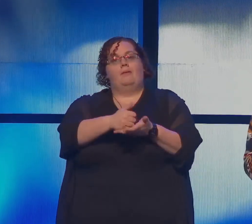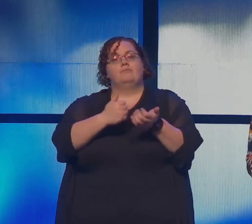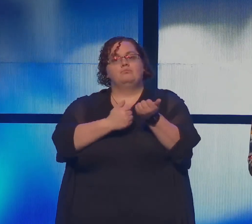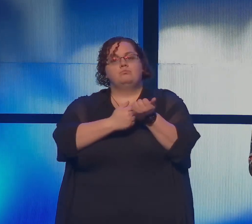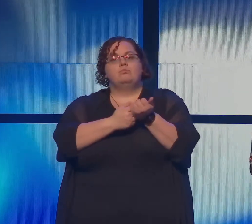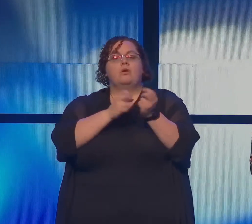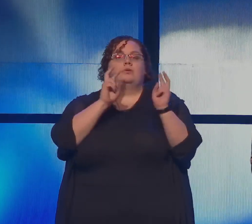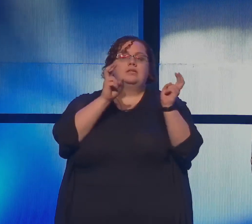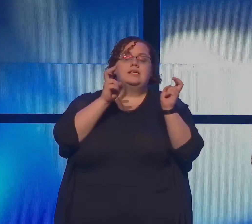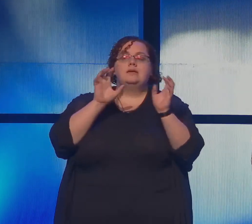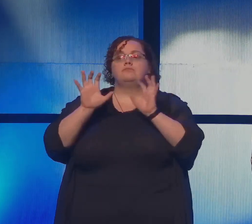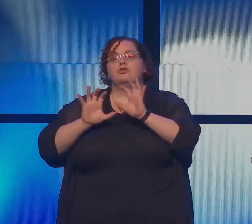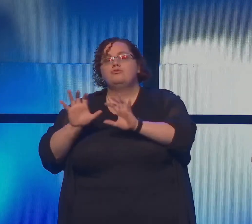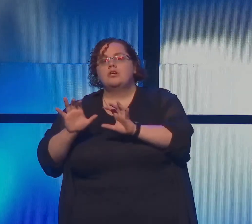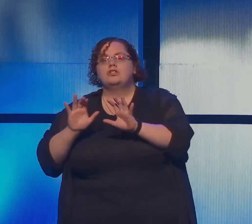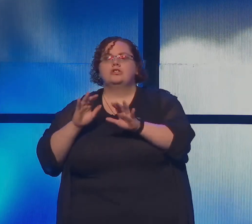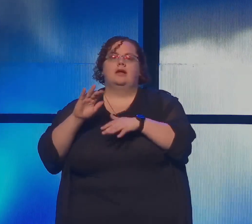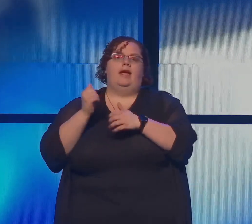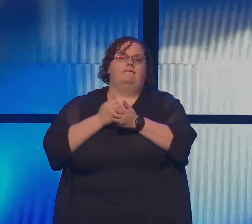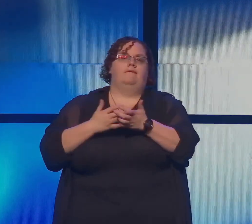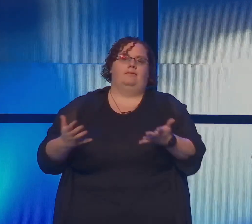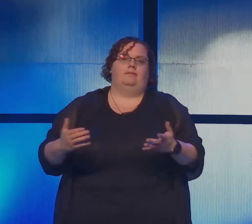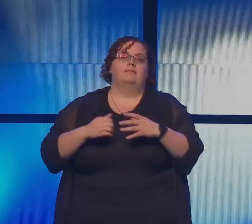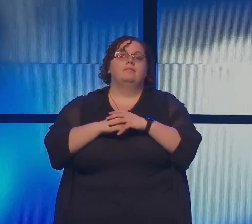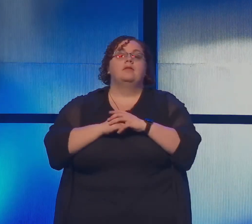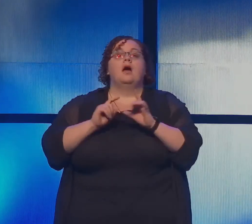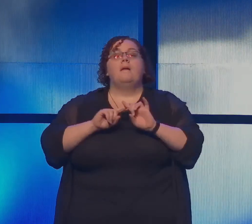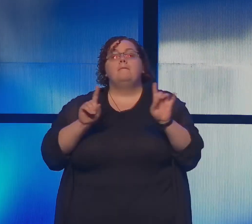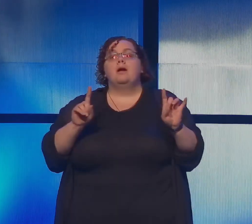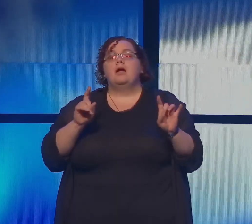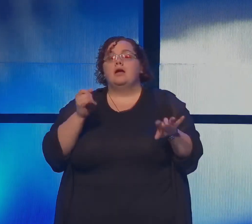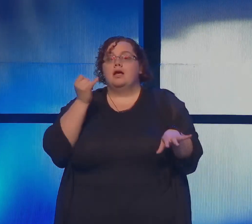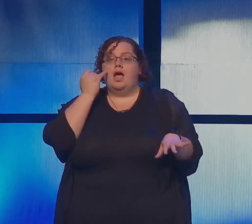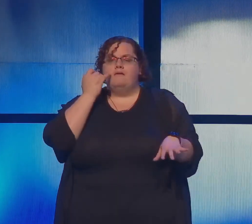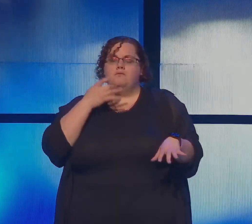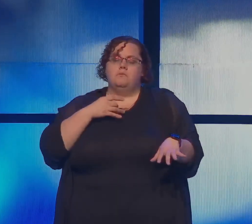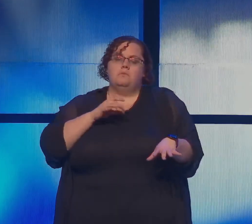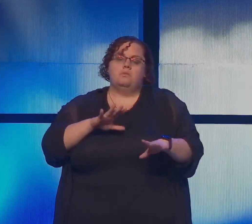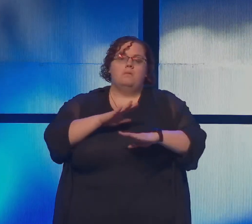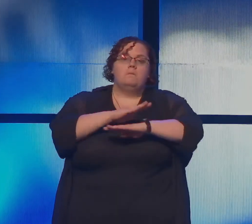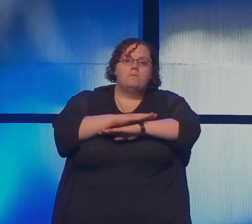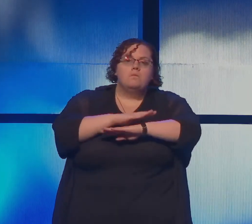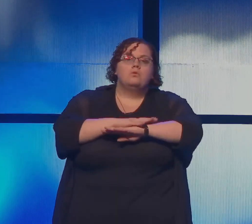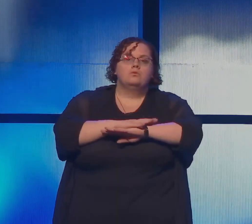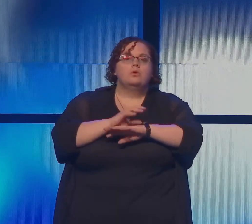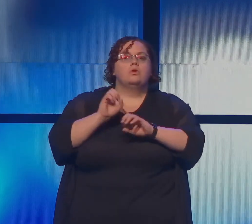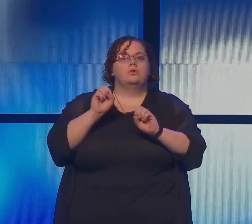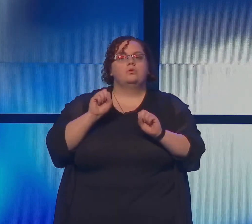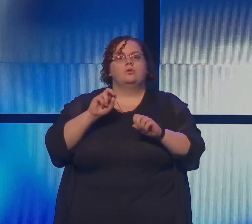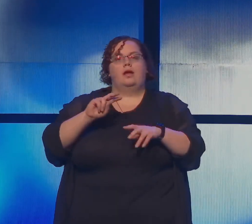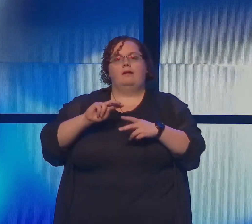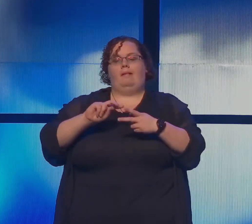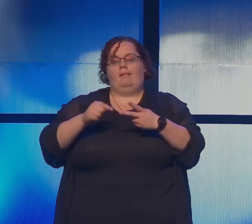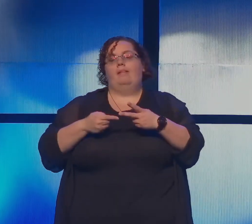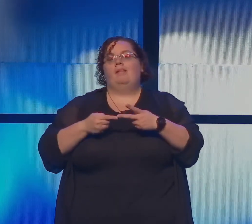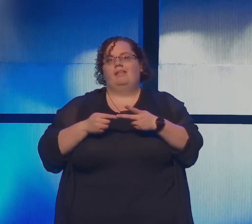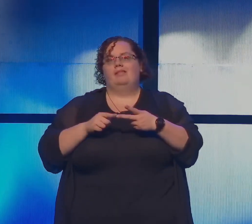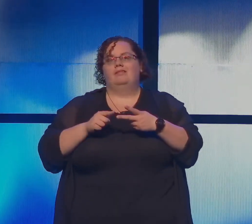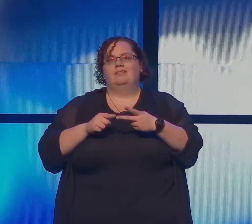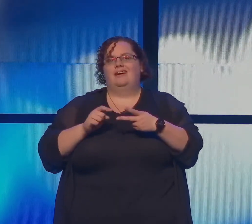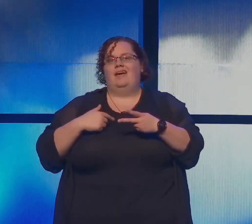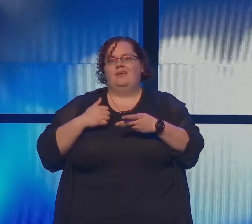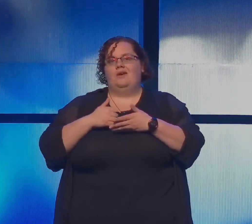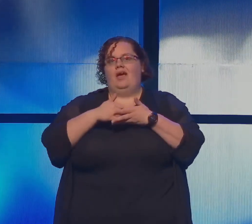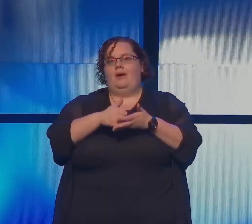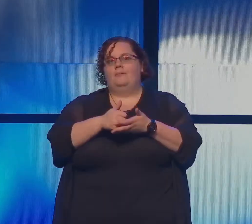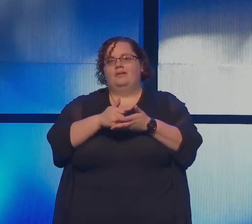your theme, decorations, all of that stuff. But if you're not a booth kind of person, you can be in second place, which is we need help in